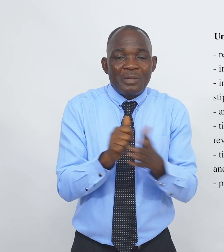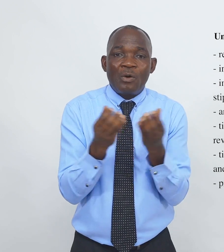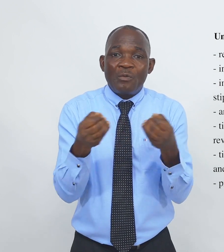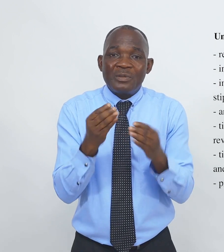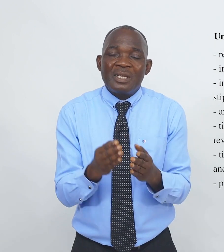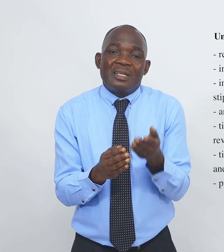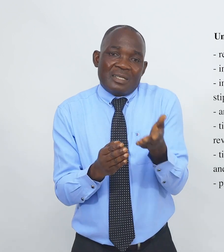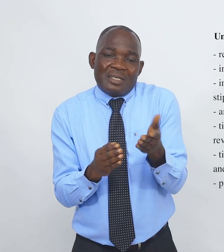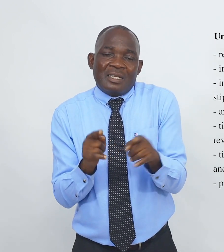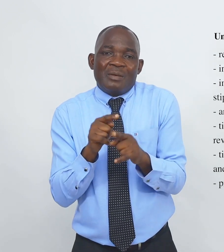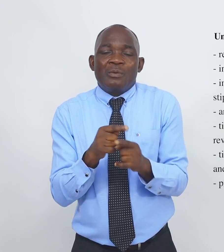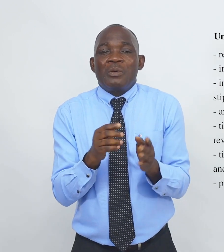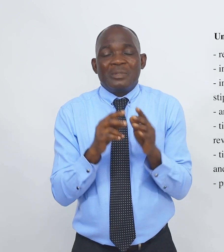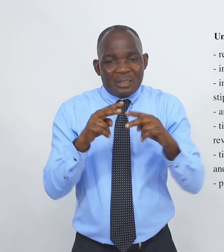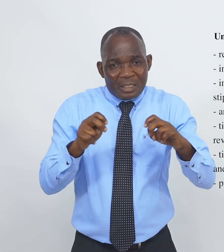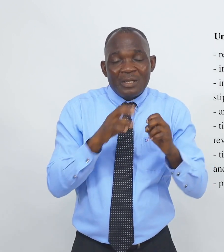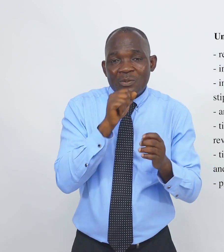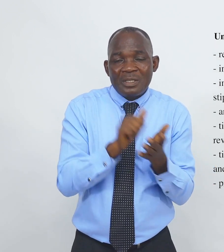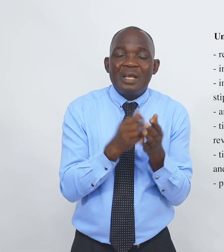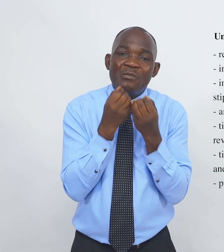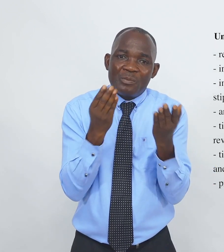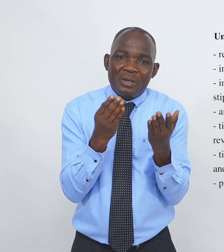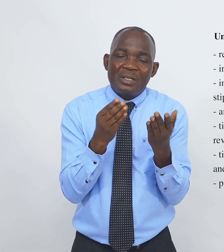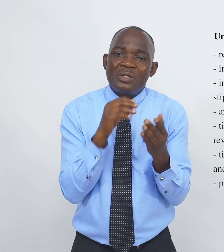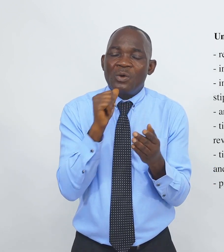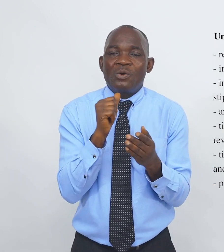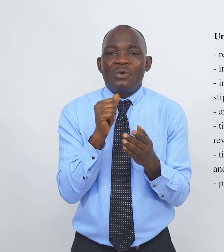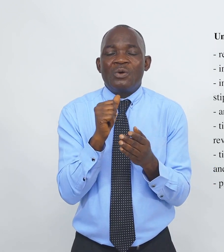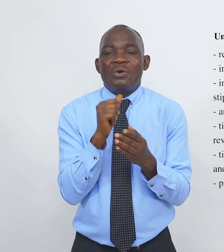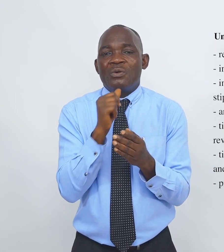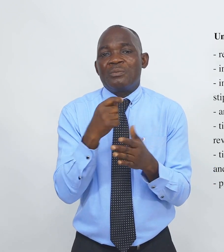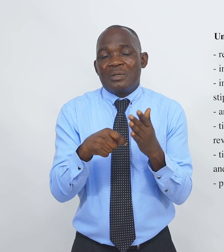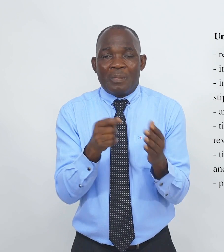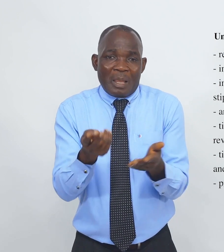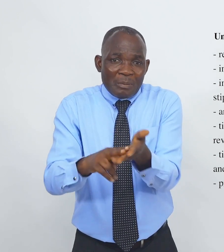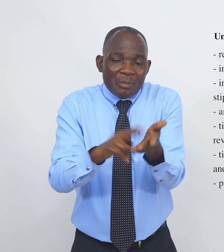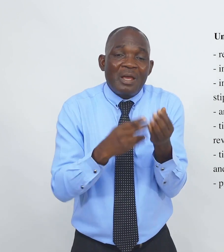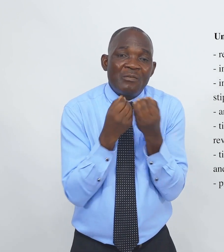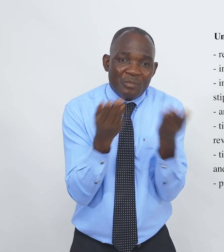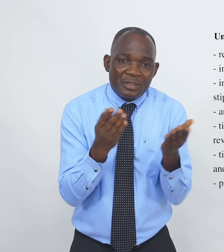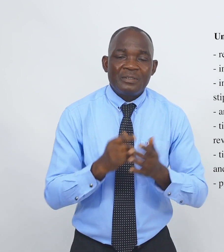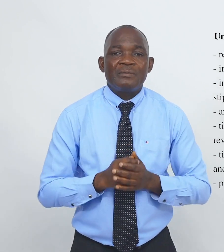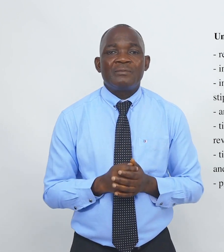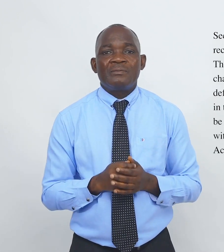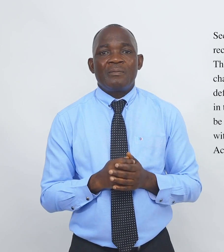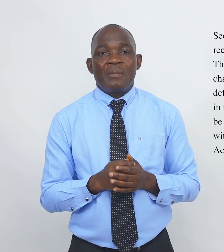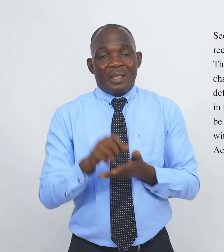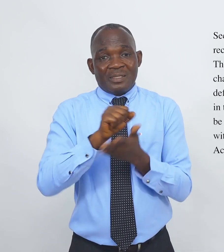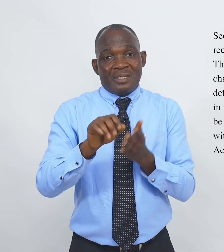information officer to examine and ensure the information is not exempt, preparing the information. Section